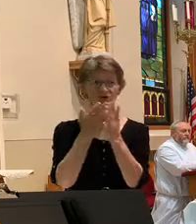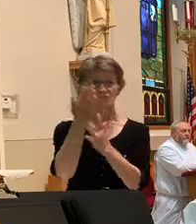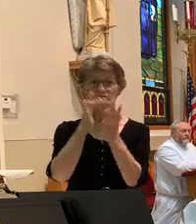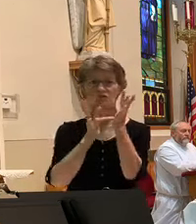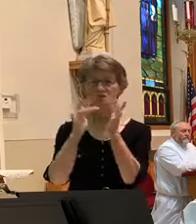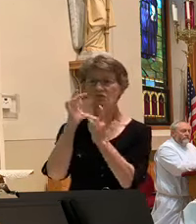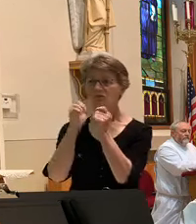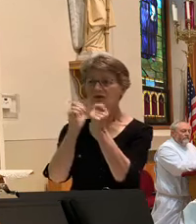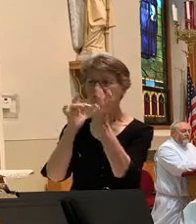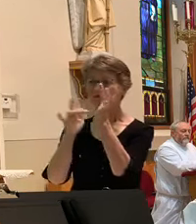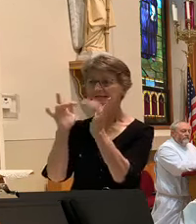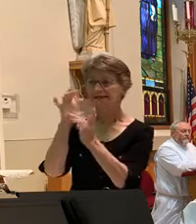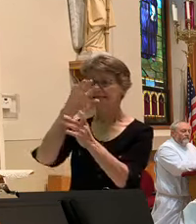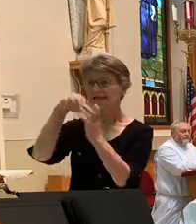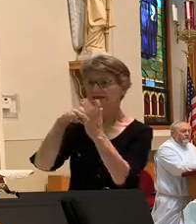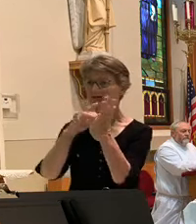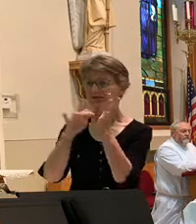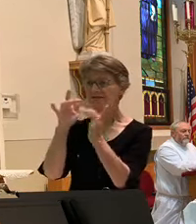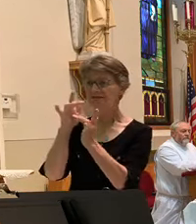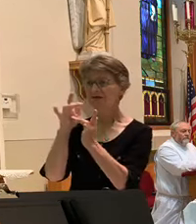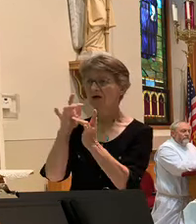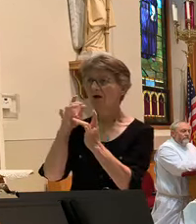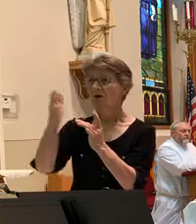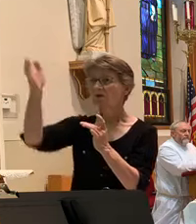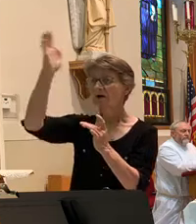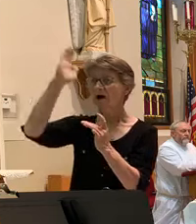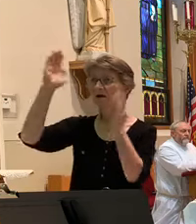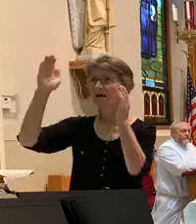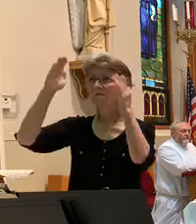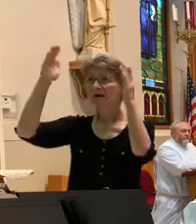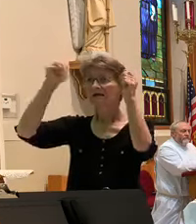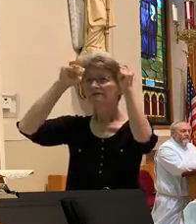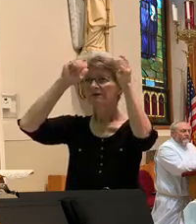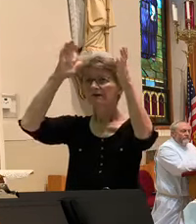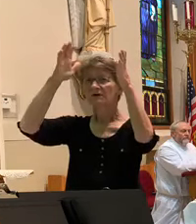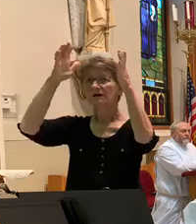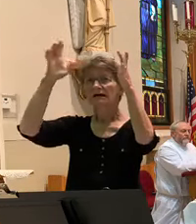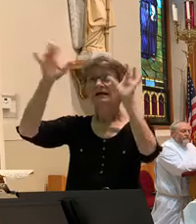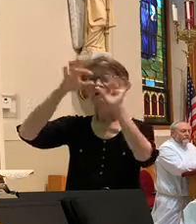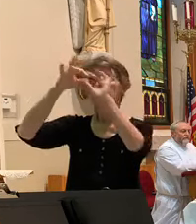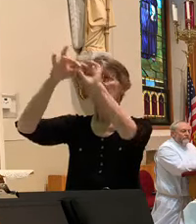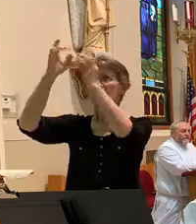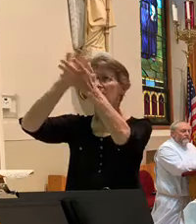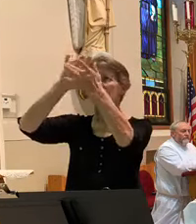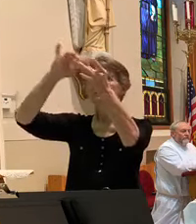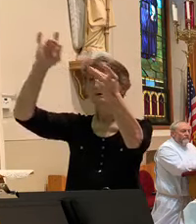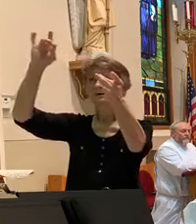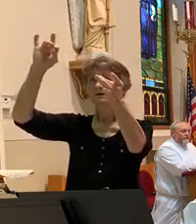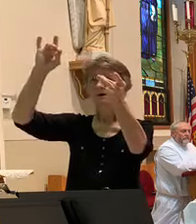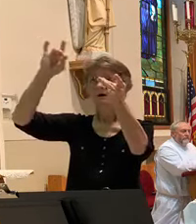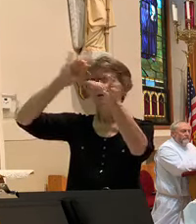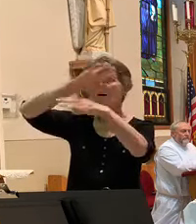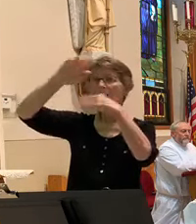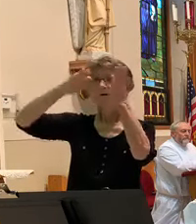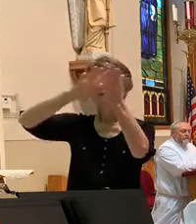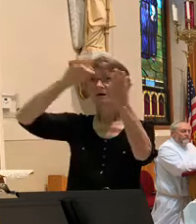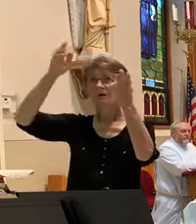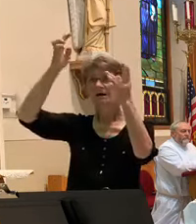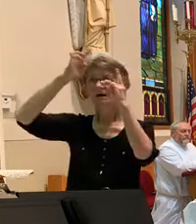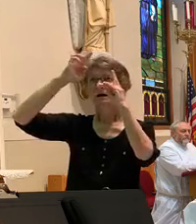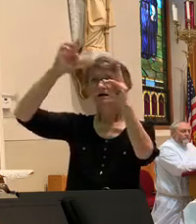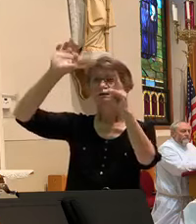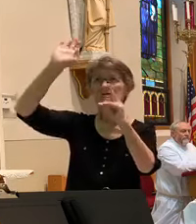Through him, and with him, and in him, O God, Almighty Father, in the unity of the Holy Spirit, all glory